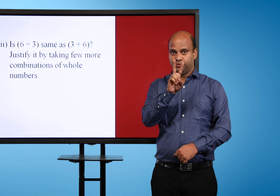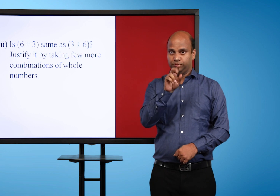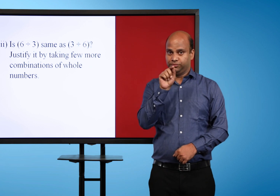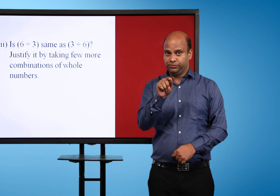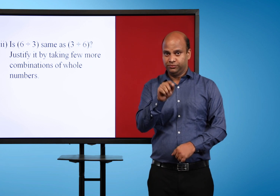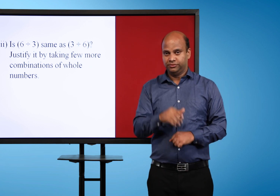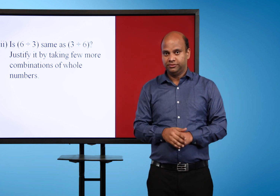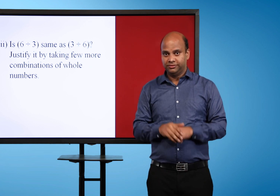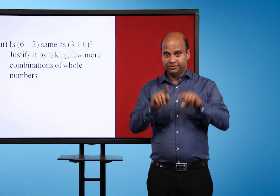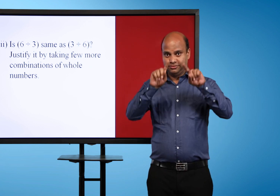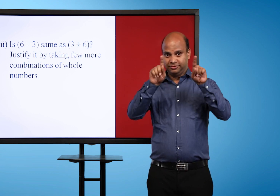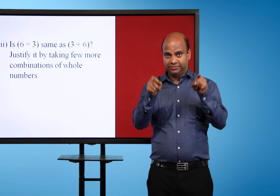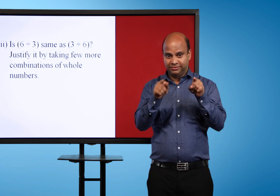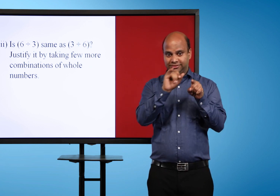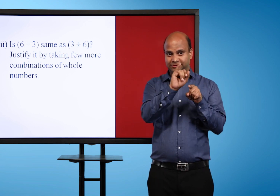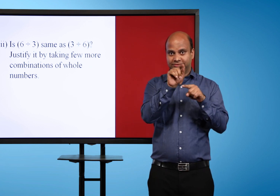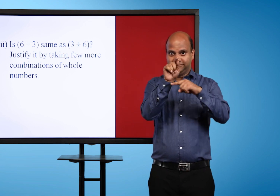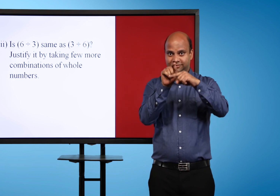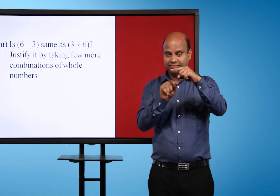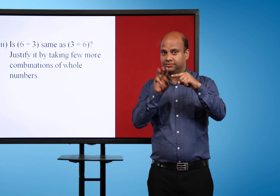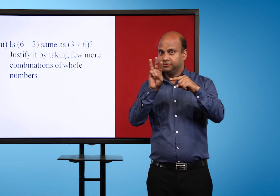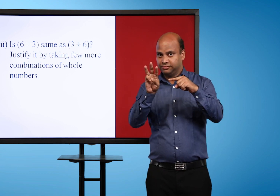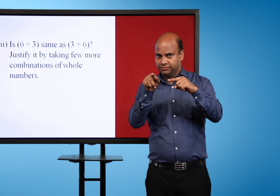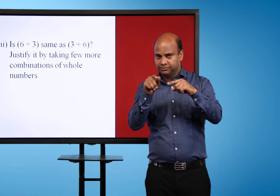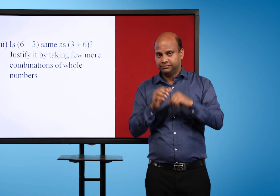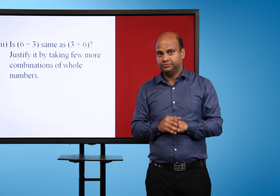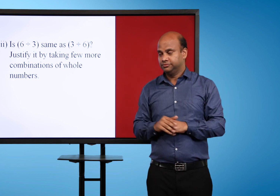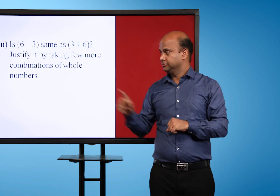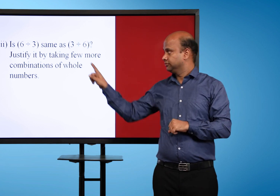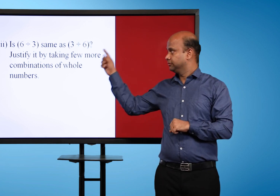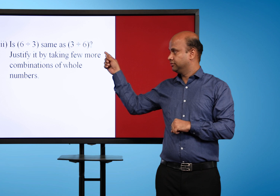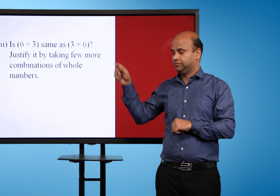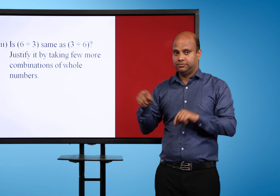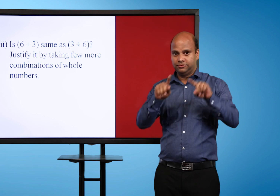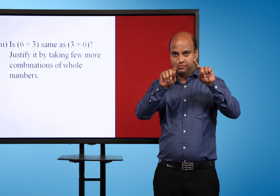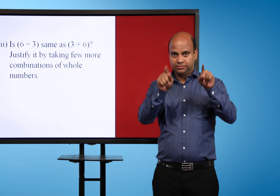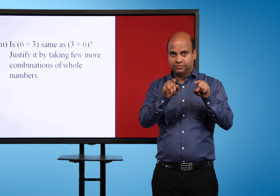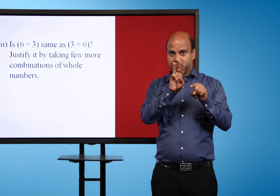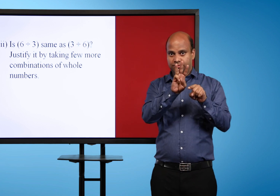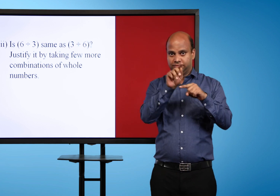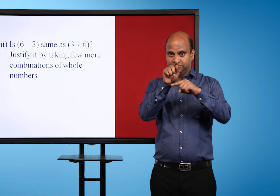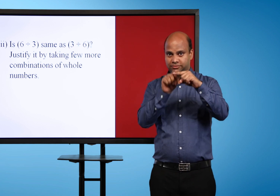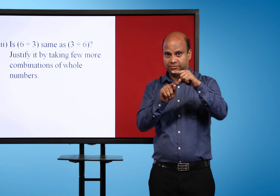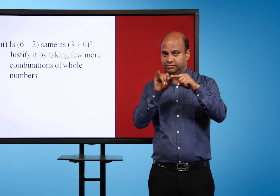2. Is 6 divided by 3 same as 3 divided by 6?